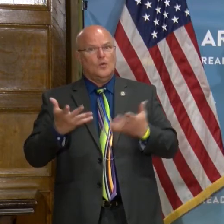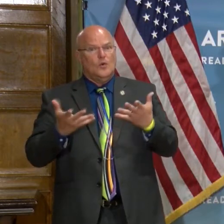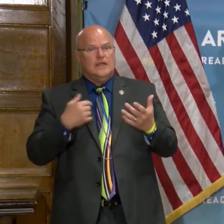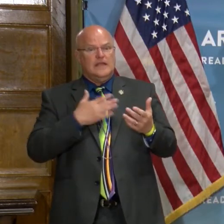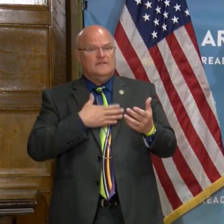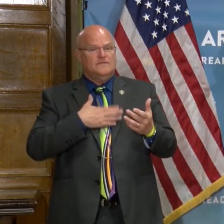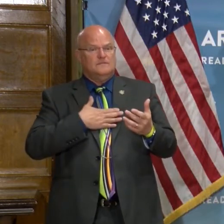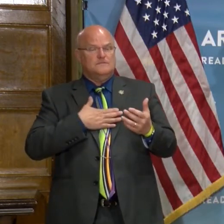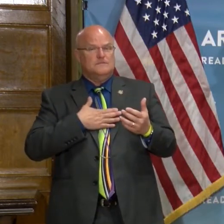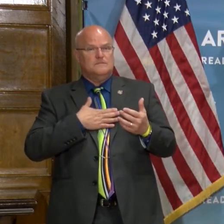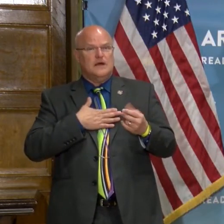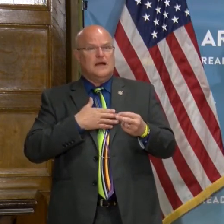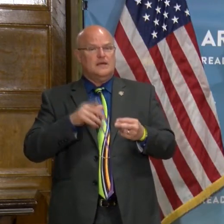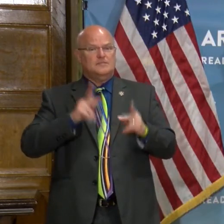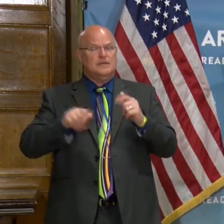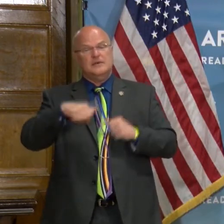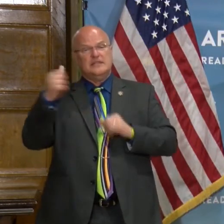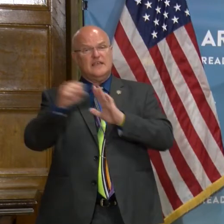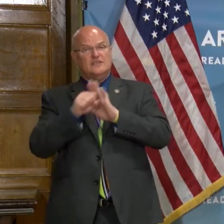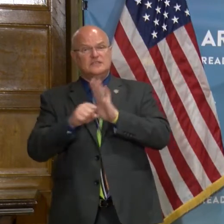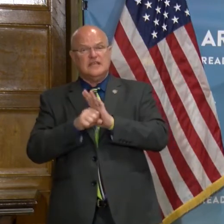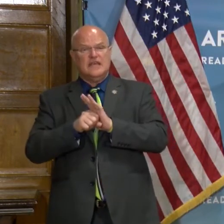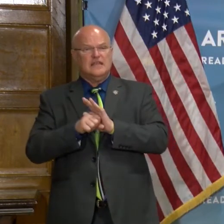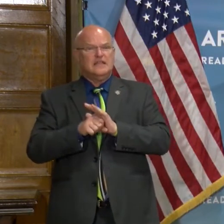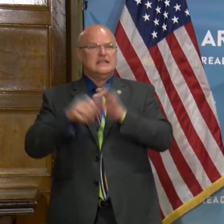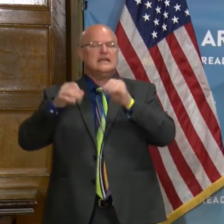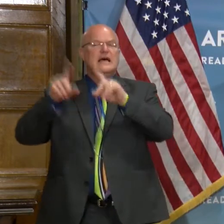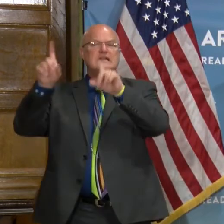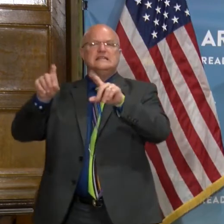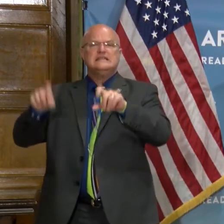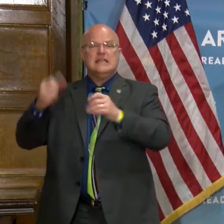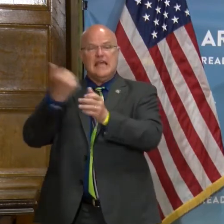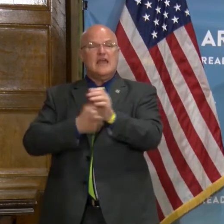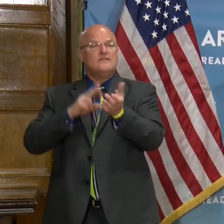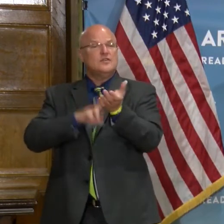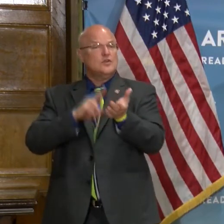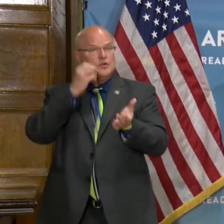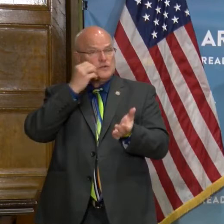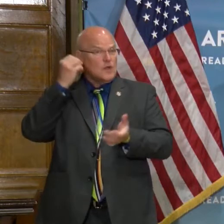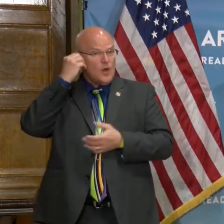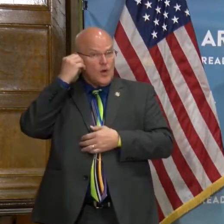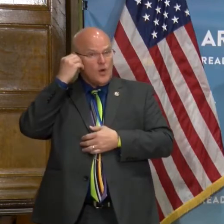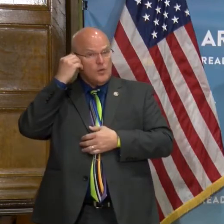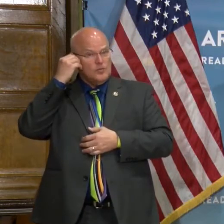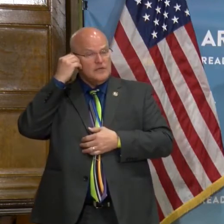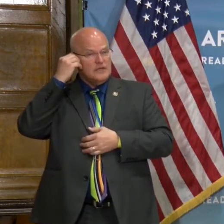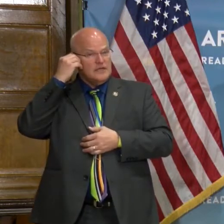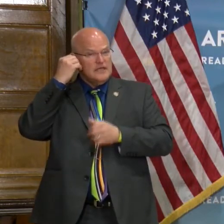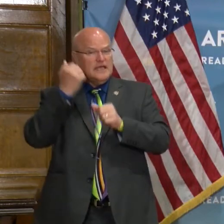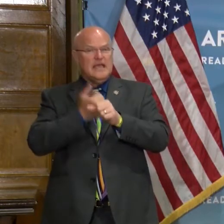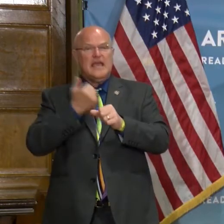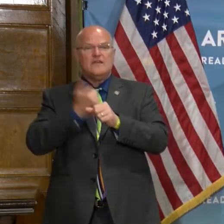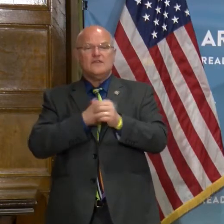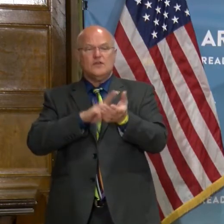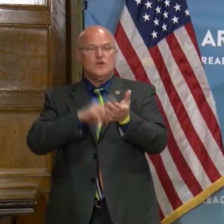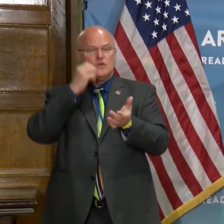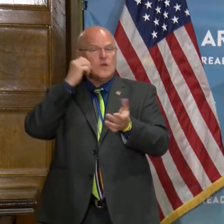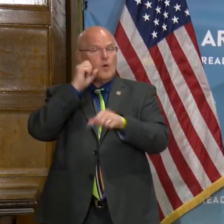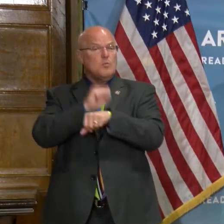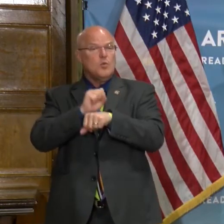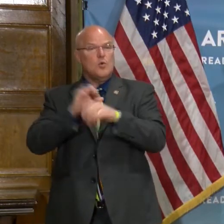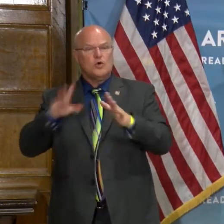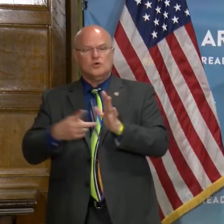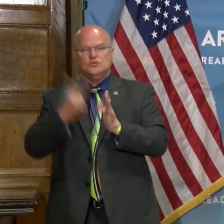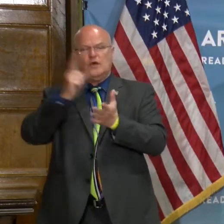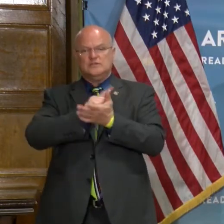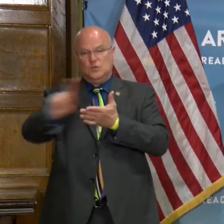my colleagues in another state has decided they're going to test every nursing home resident, every nursing home worker